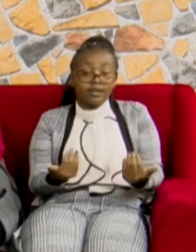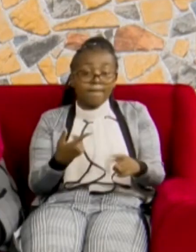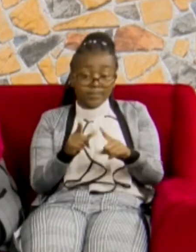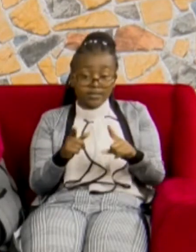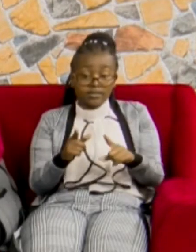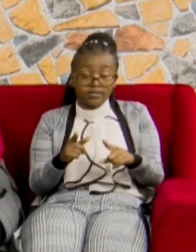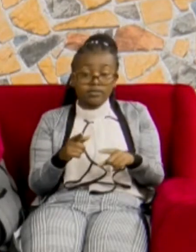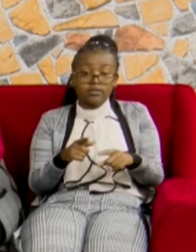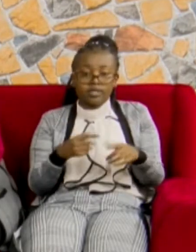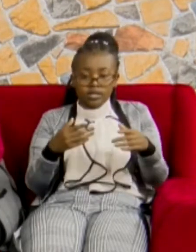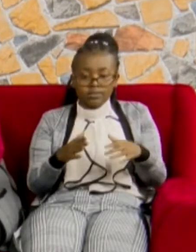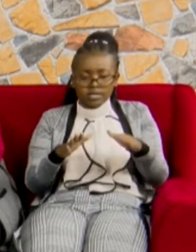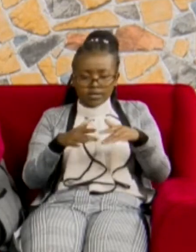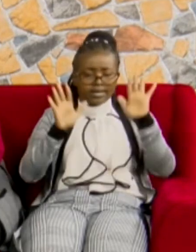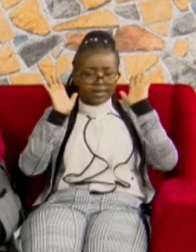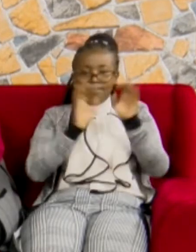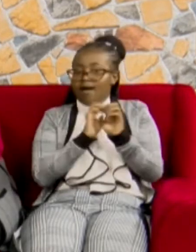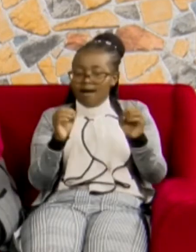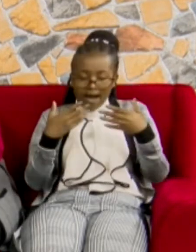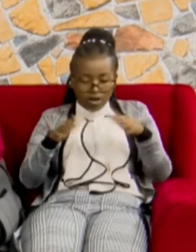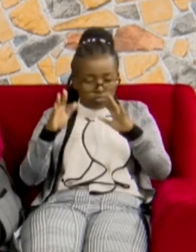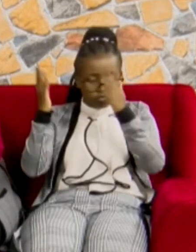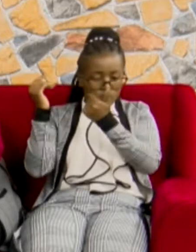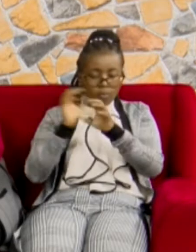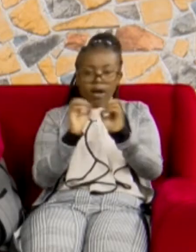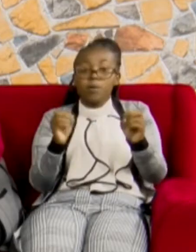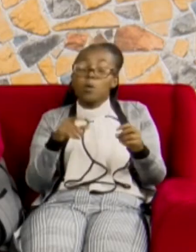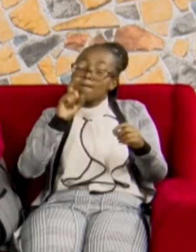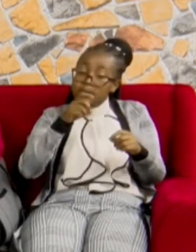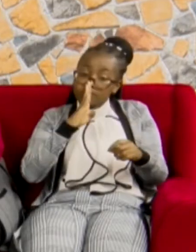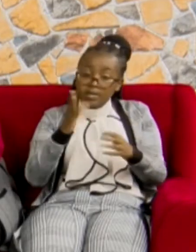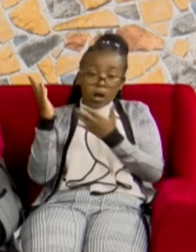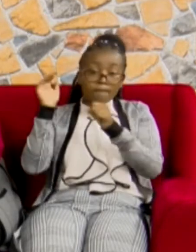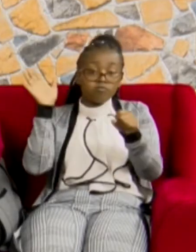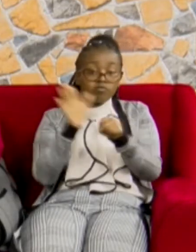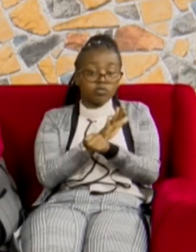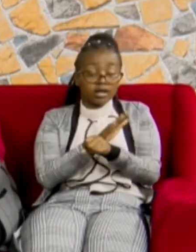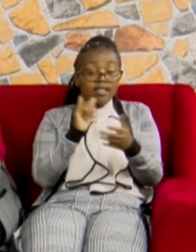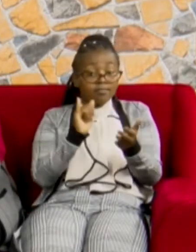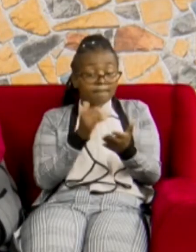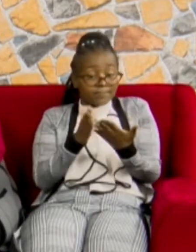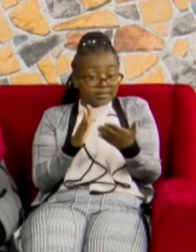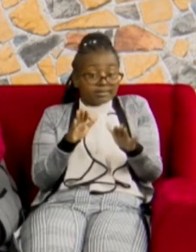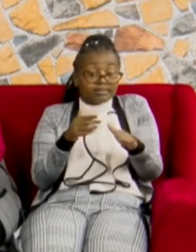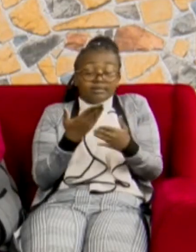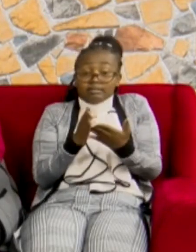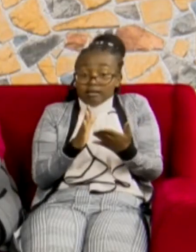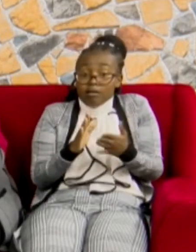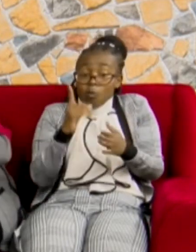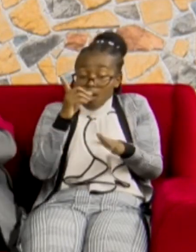like I never lose hope. Is always, no, it's true, you have to be hopeful that somehow, one day,